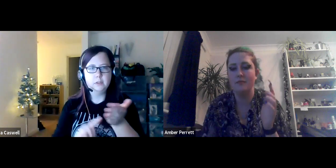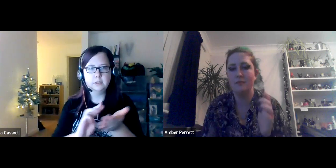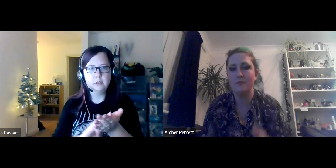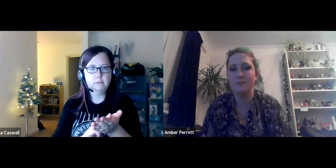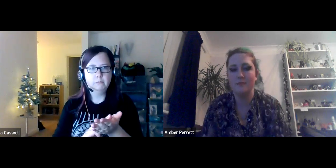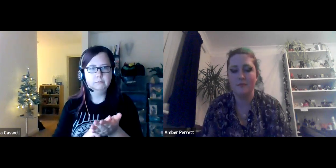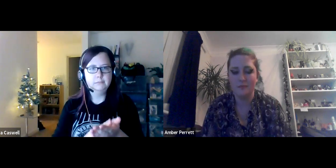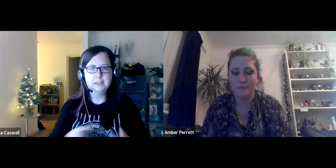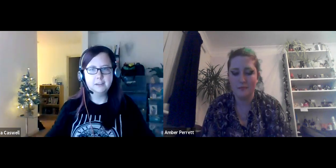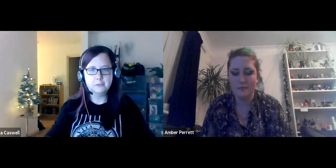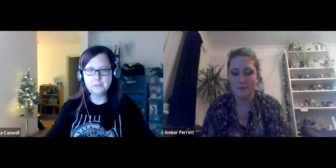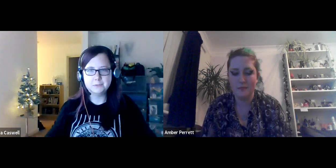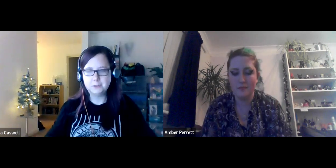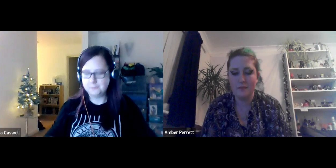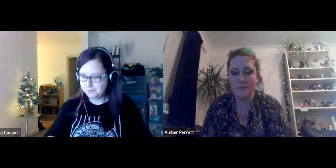Okay. That's what I've got.